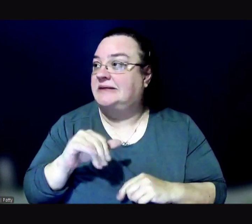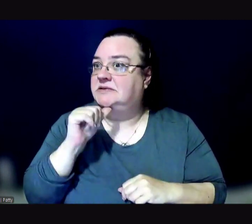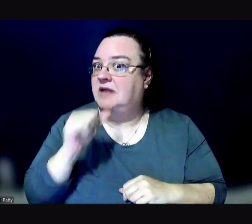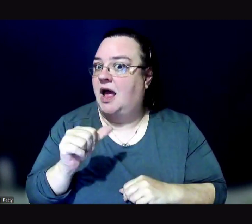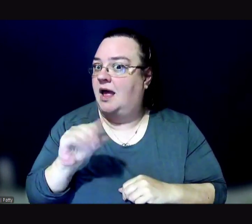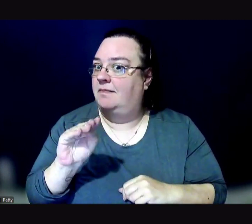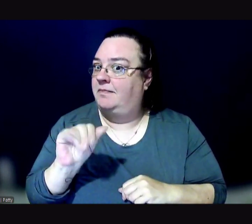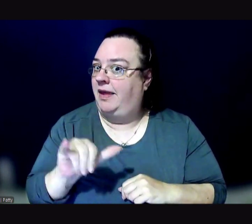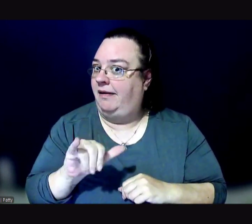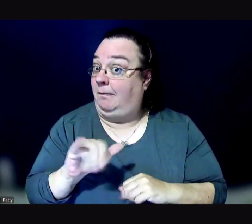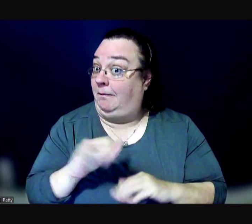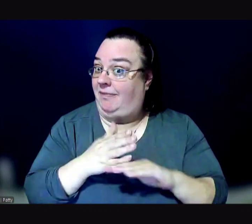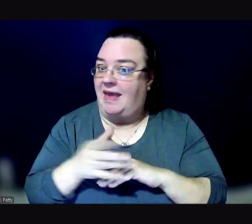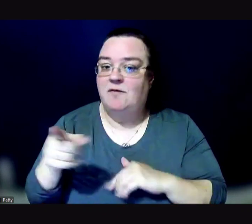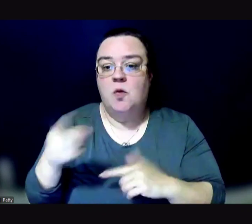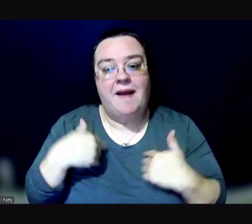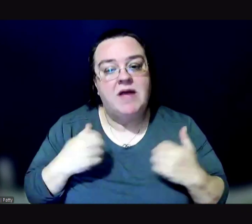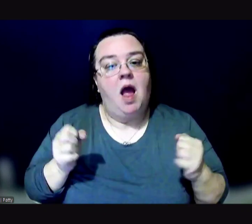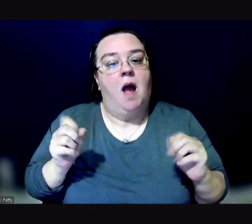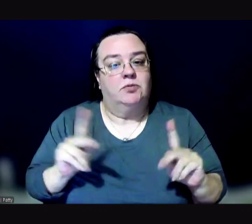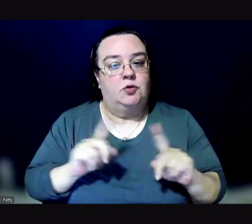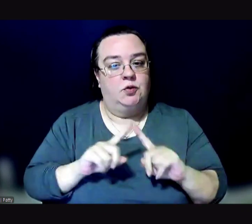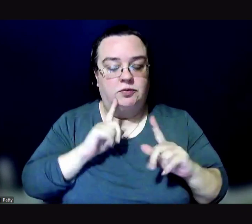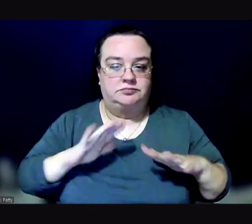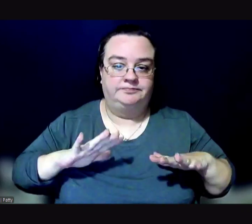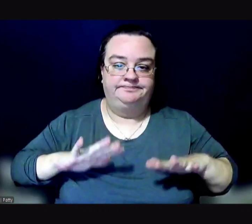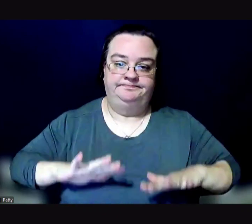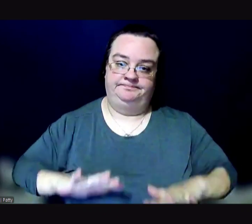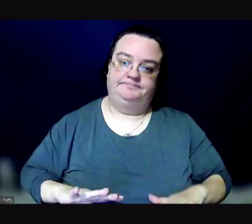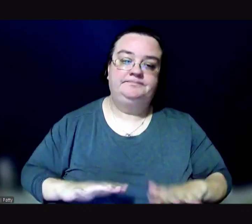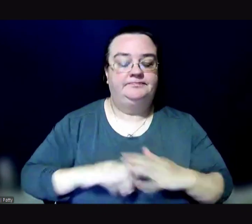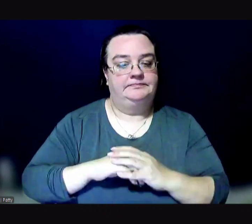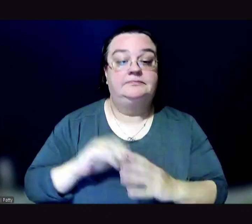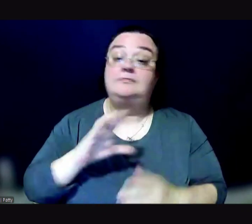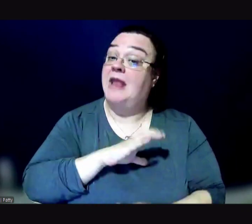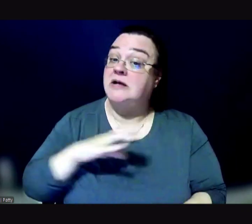had a chance to digest. Councilmember Frye.